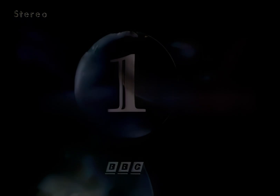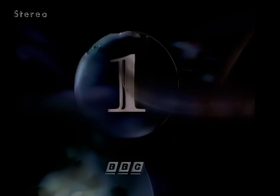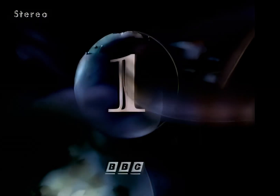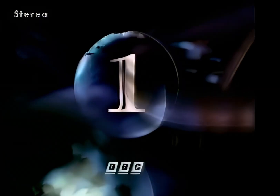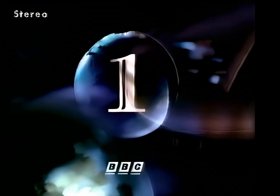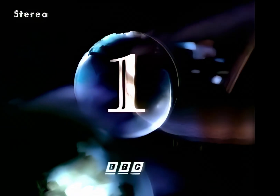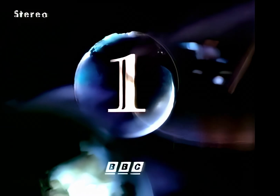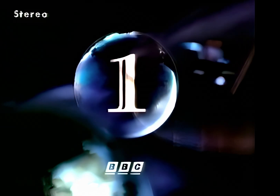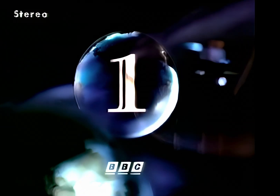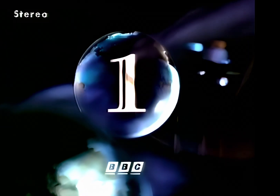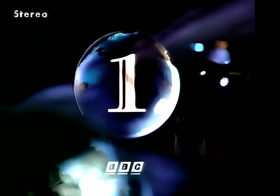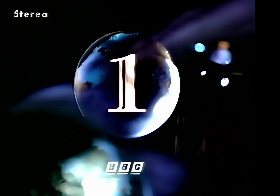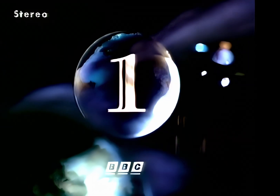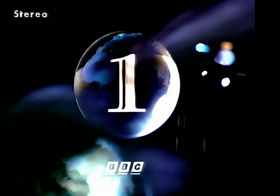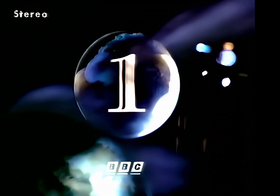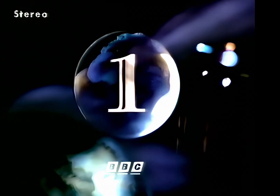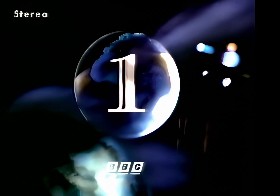First, a See Here Christmas special.